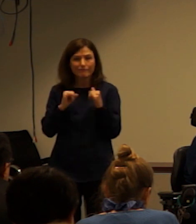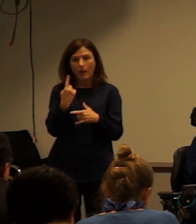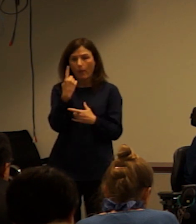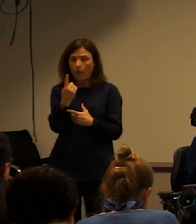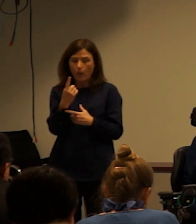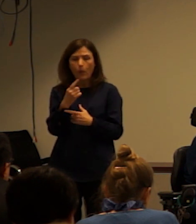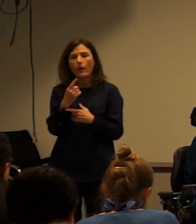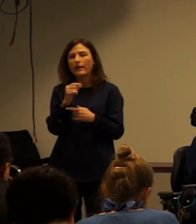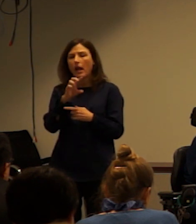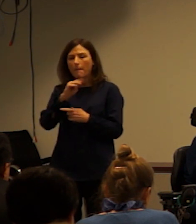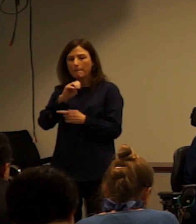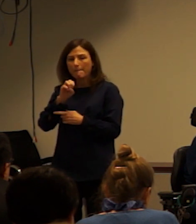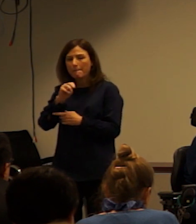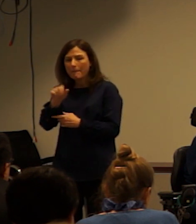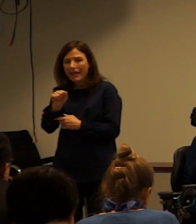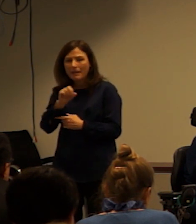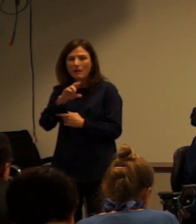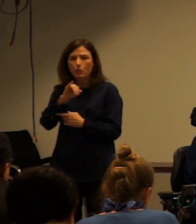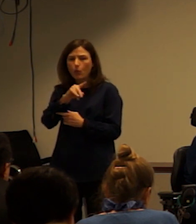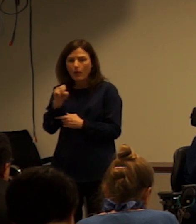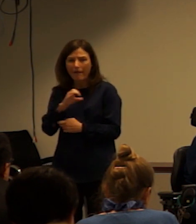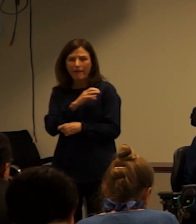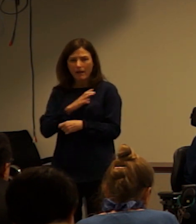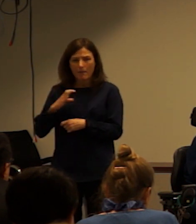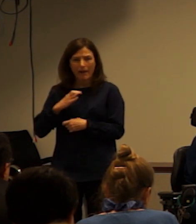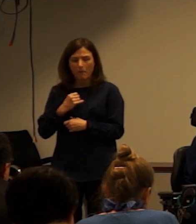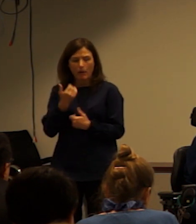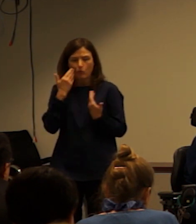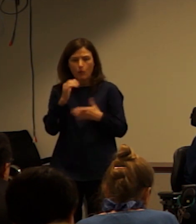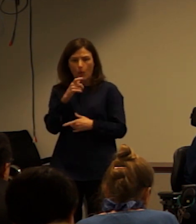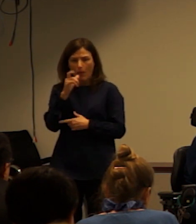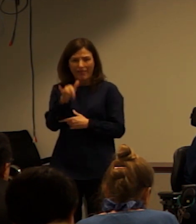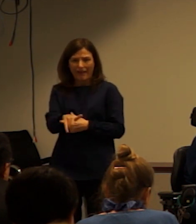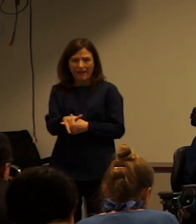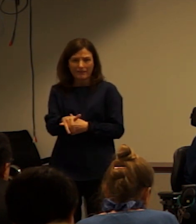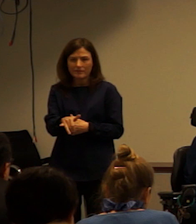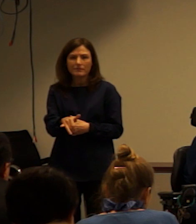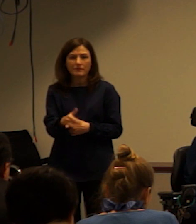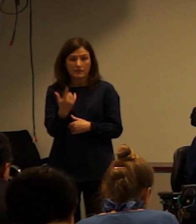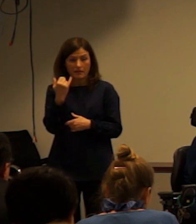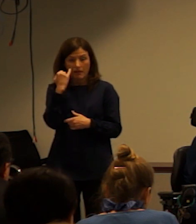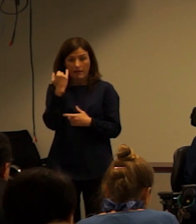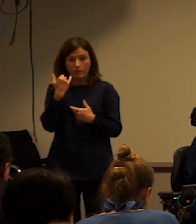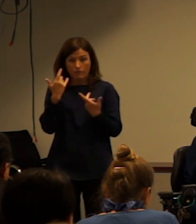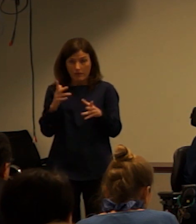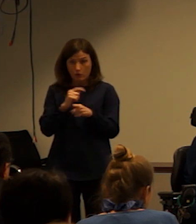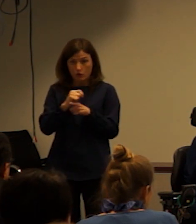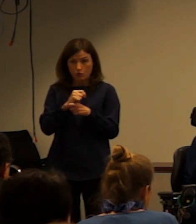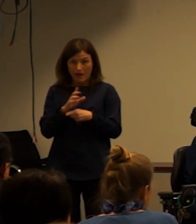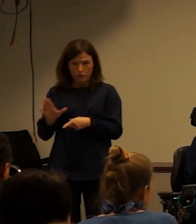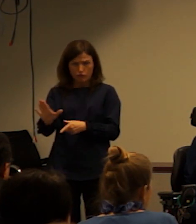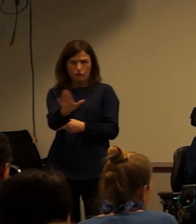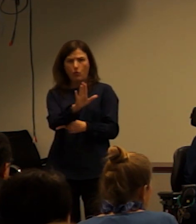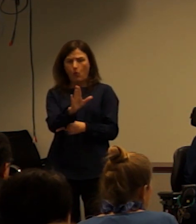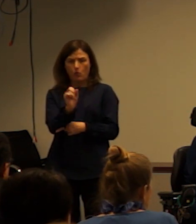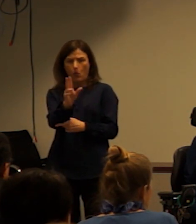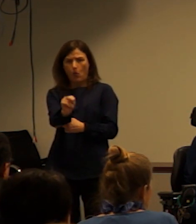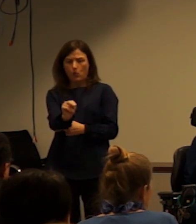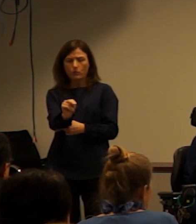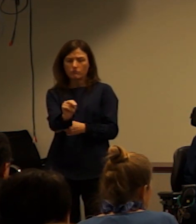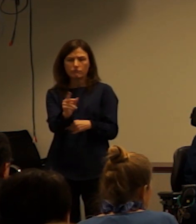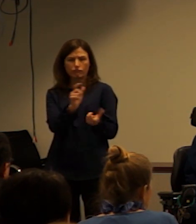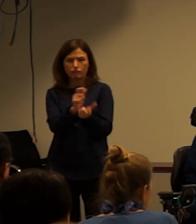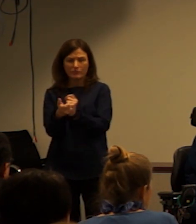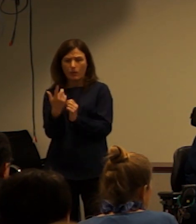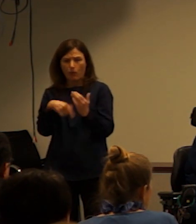the RARE committee and all that stuff on there, that people might not know or understand what it was. And this is, once you've been trained on this, this is yours. So if